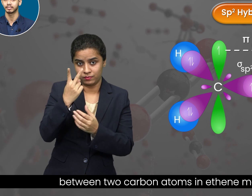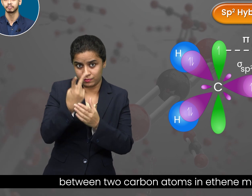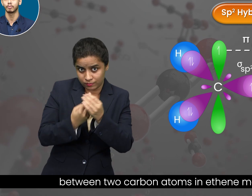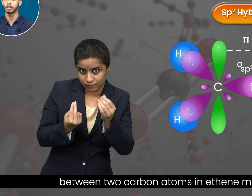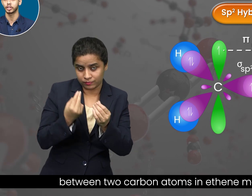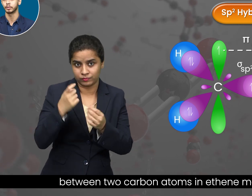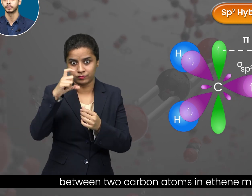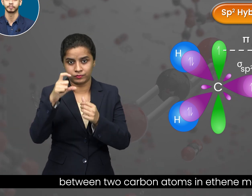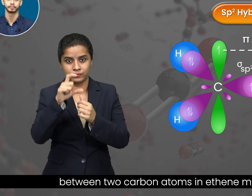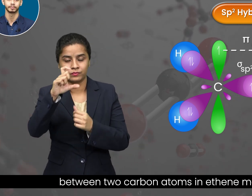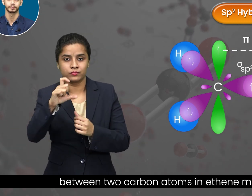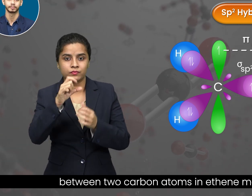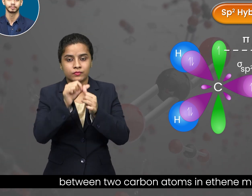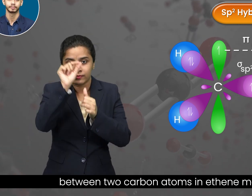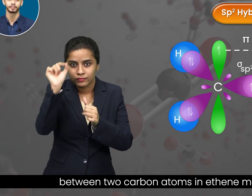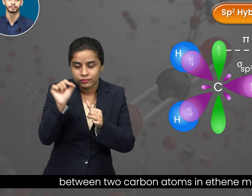ethane molecule.